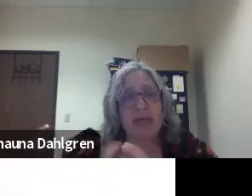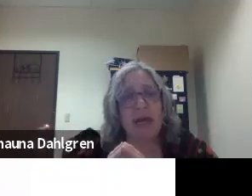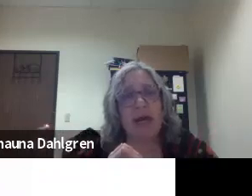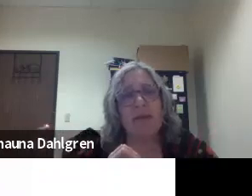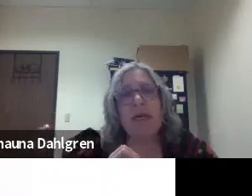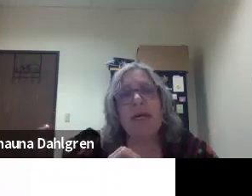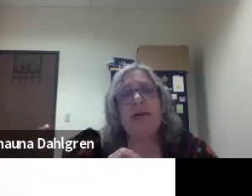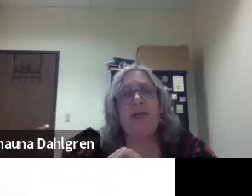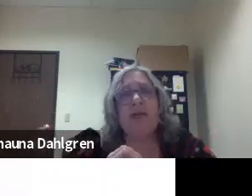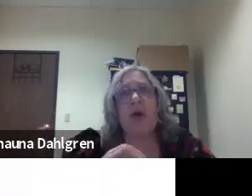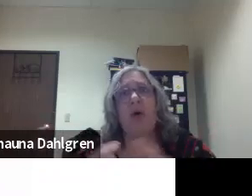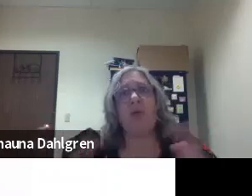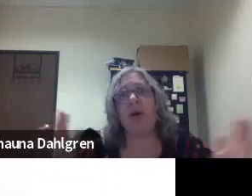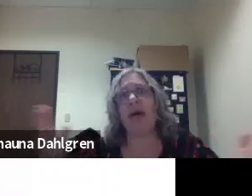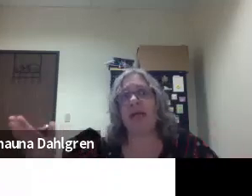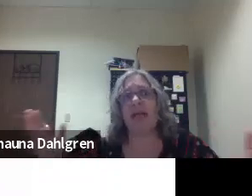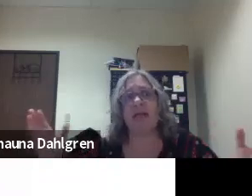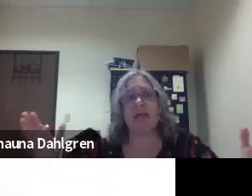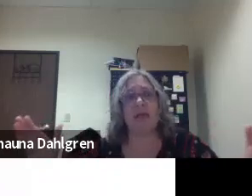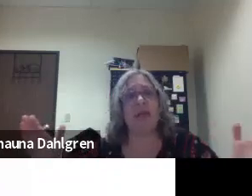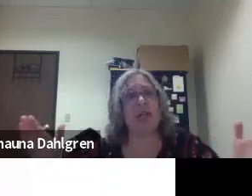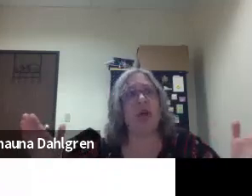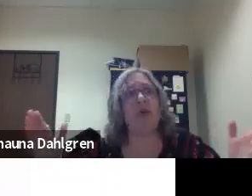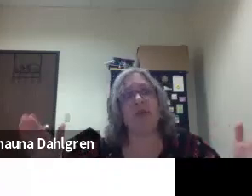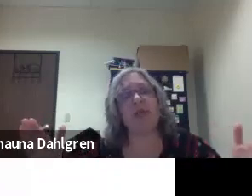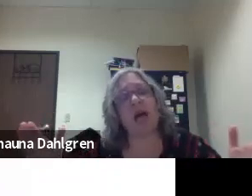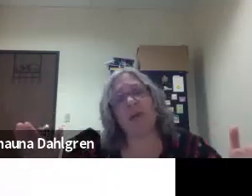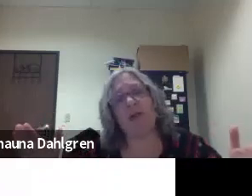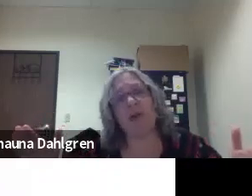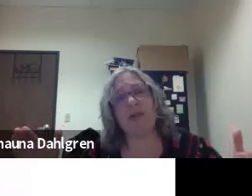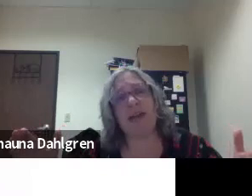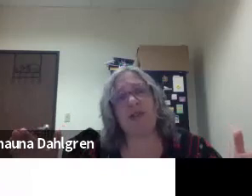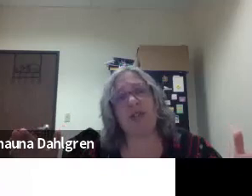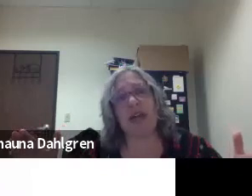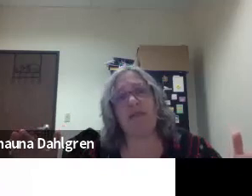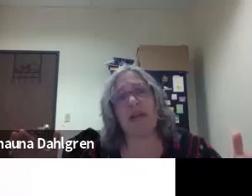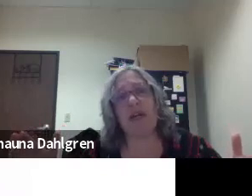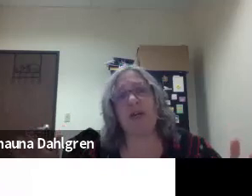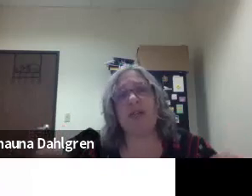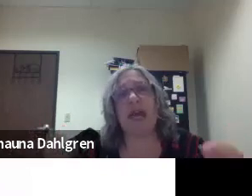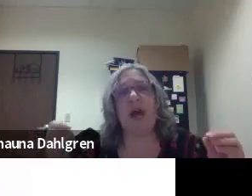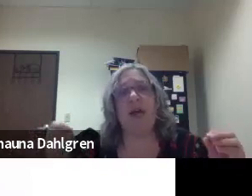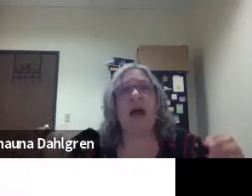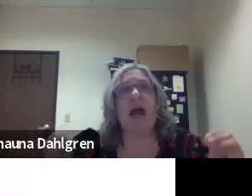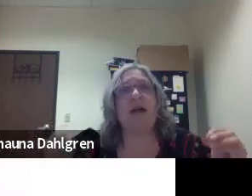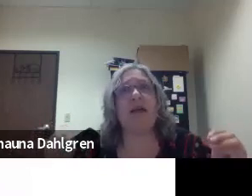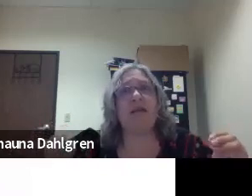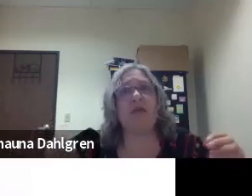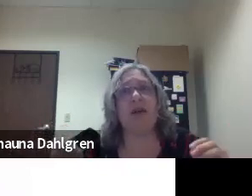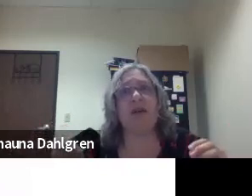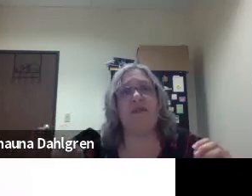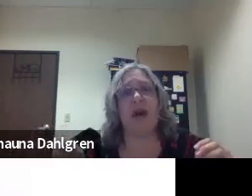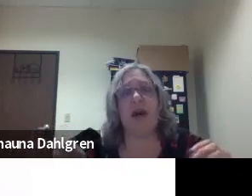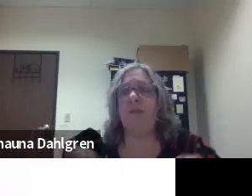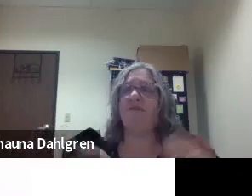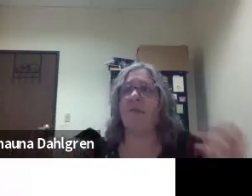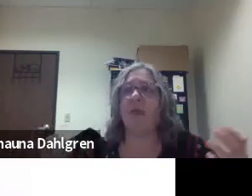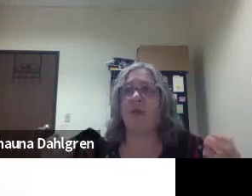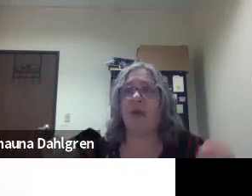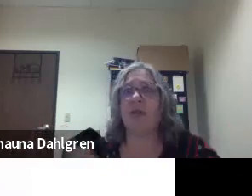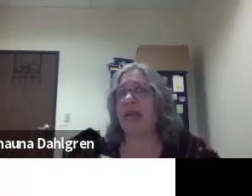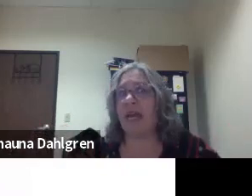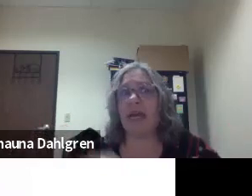countable income. So when we talk about those SGA figures, they are not sort of,